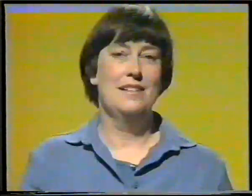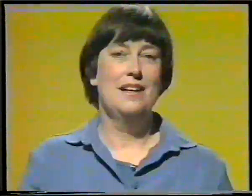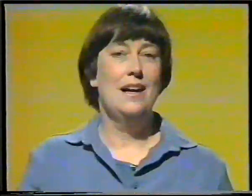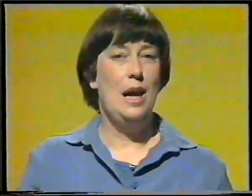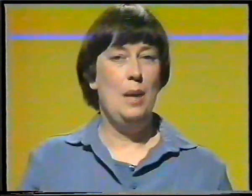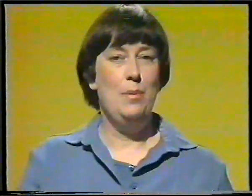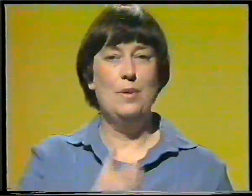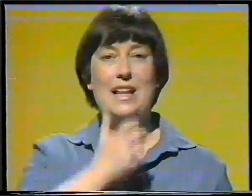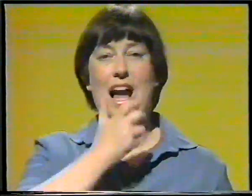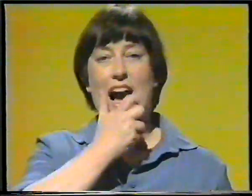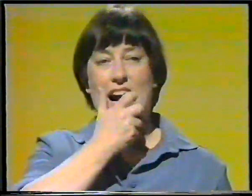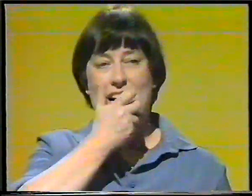Apple.